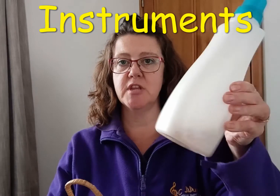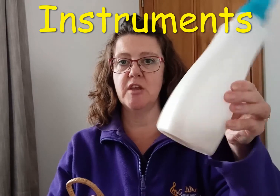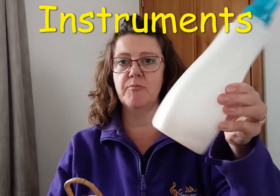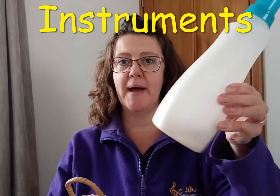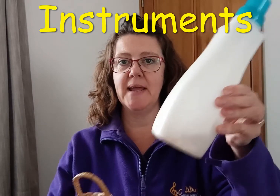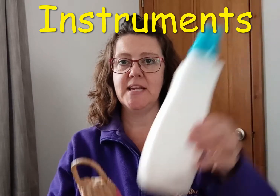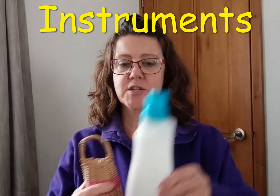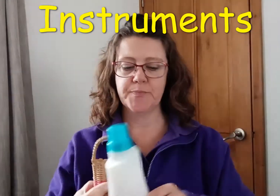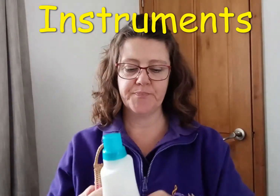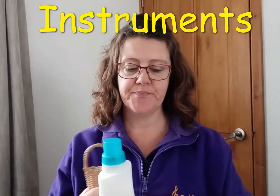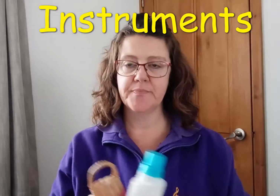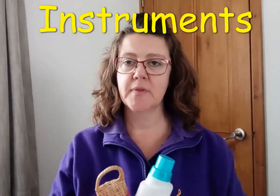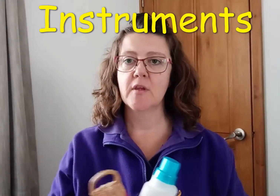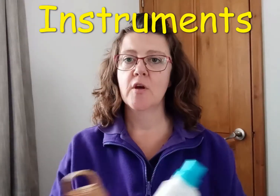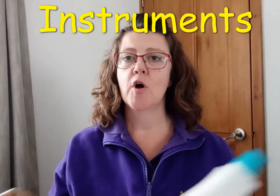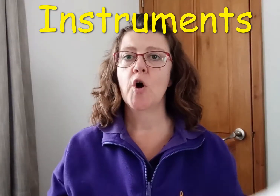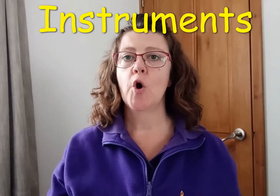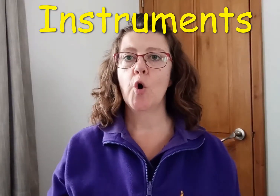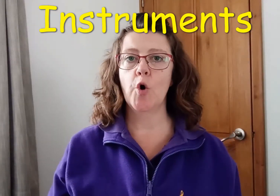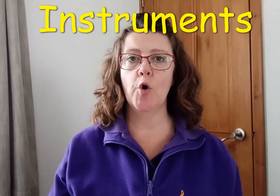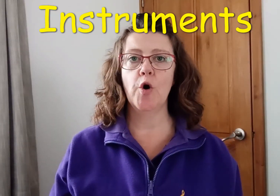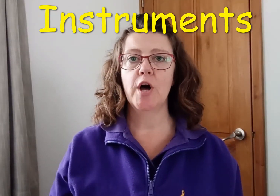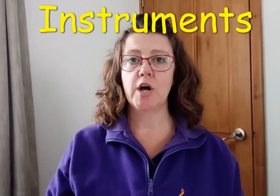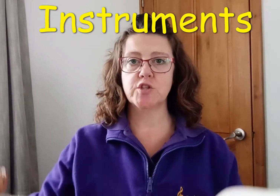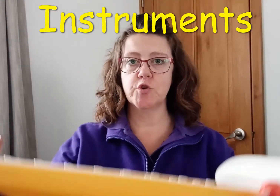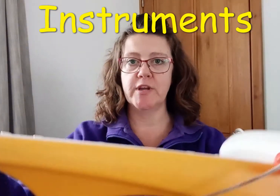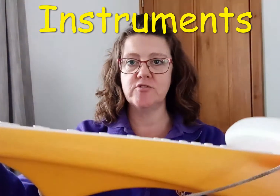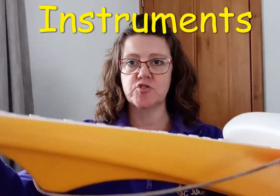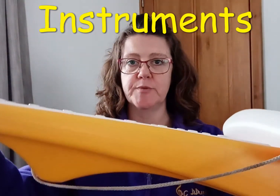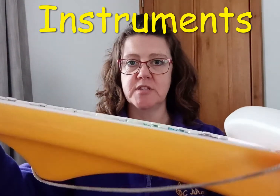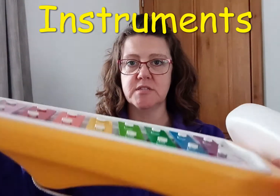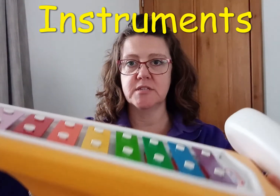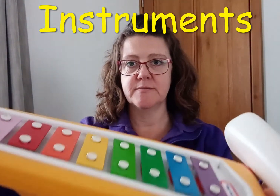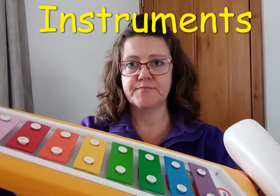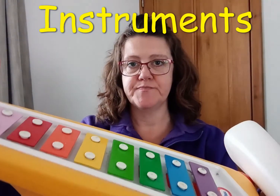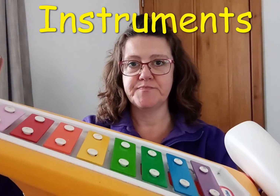you've made, or a toy instrument.